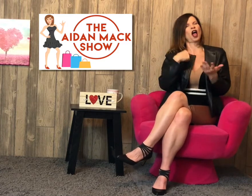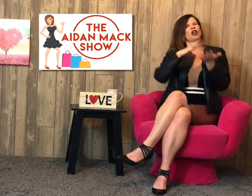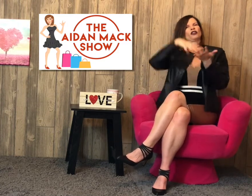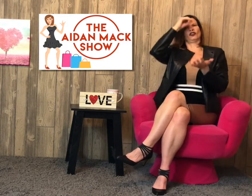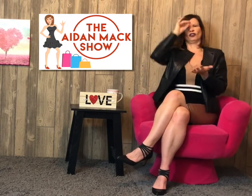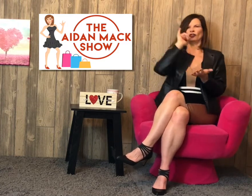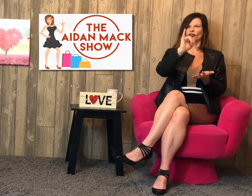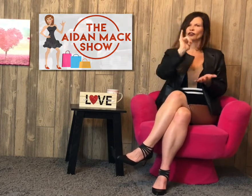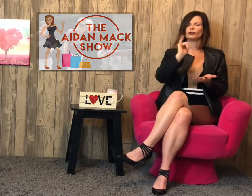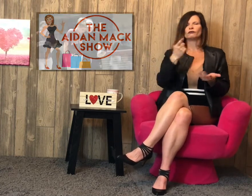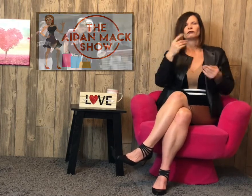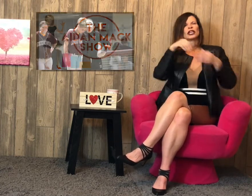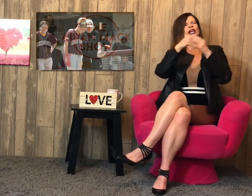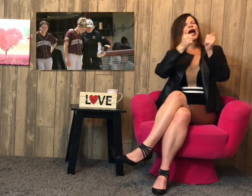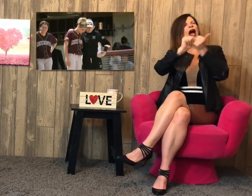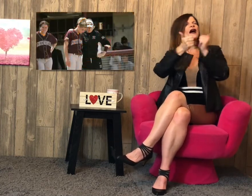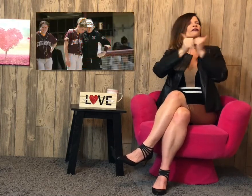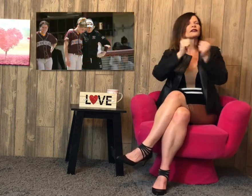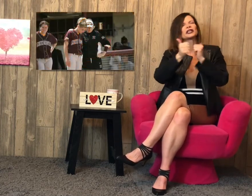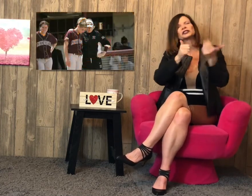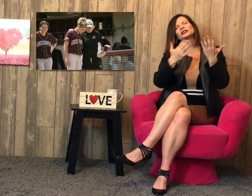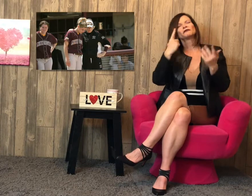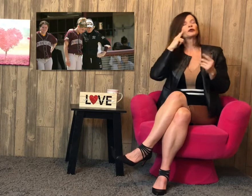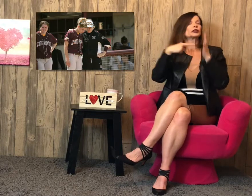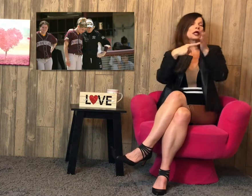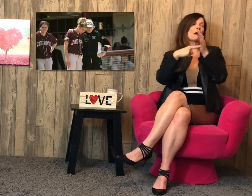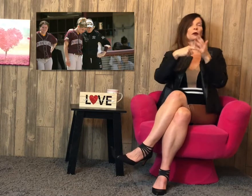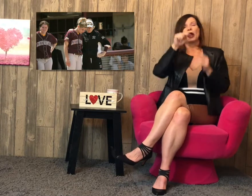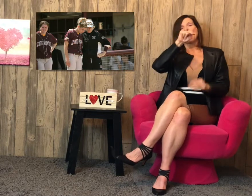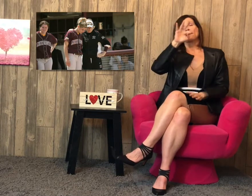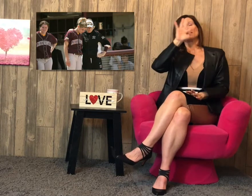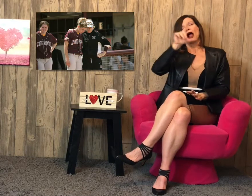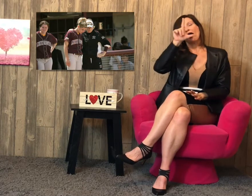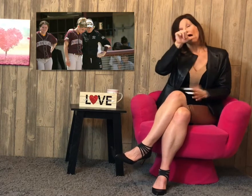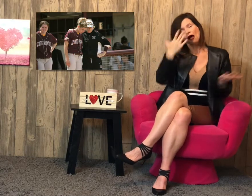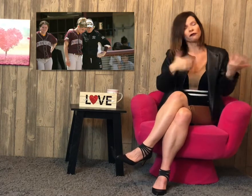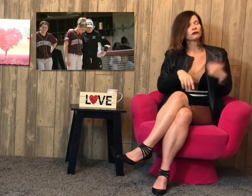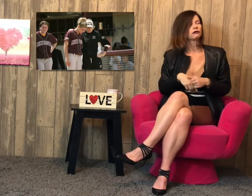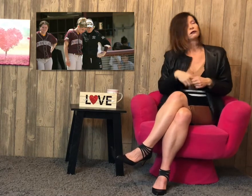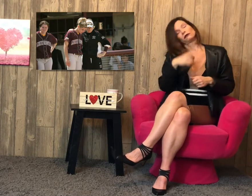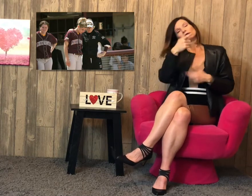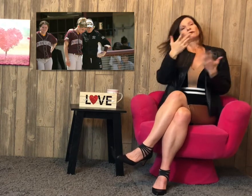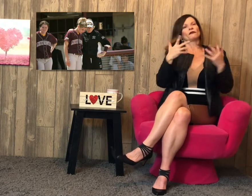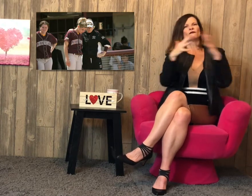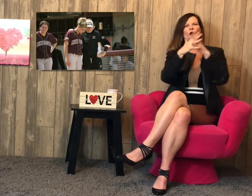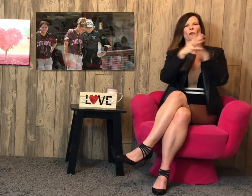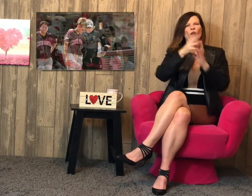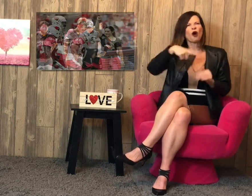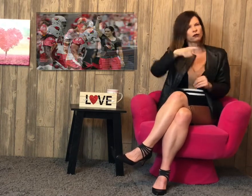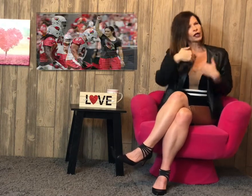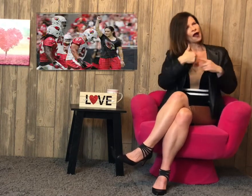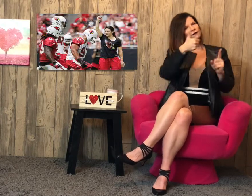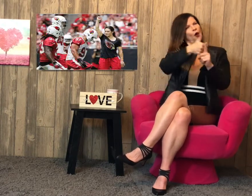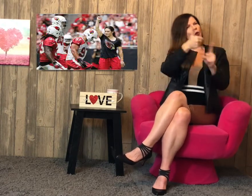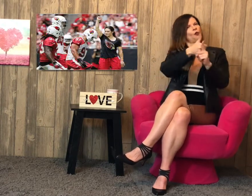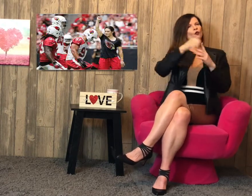As I kept reading more, I was hooked with what I was learning. In sports, for example, the NFL, football players have